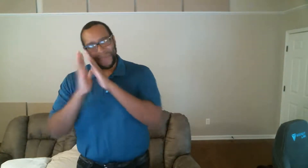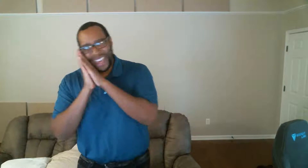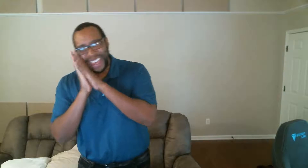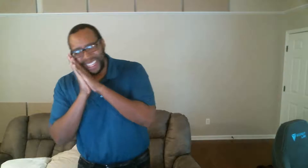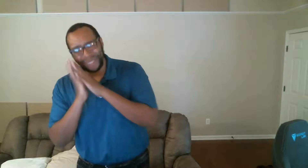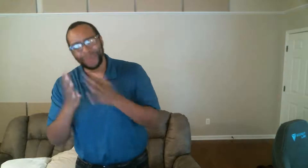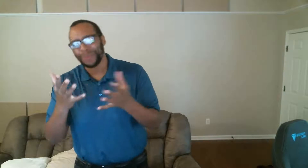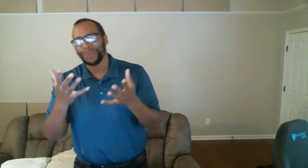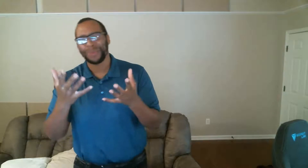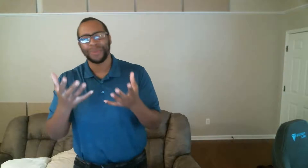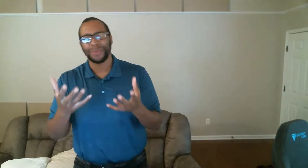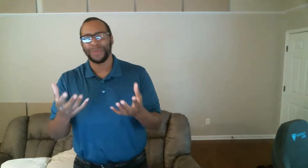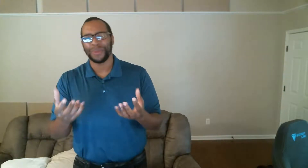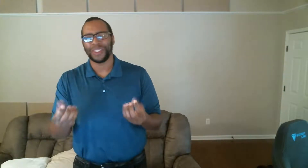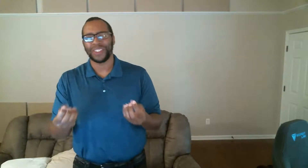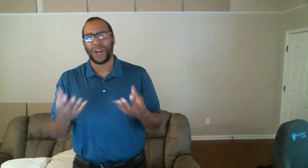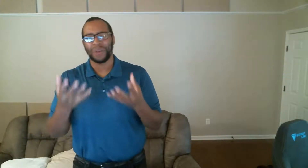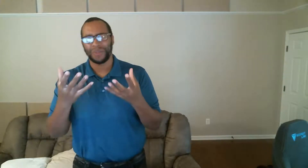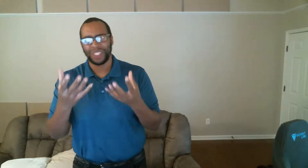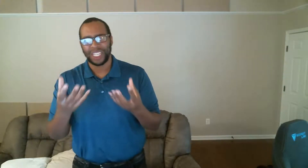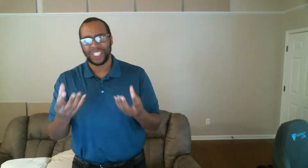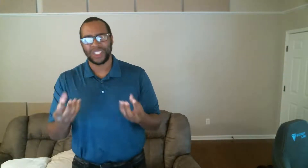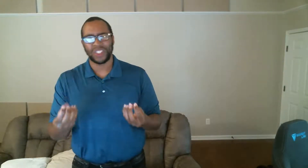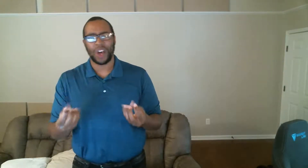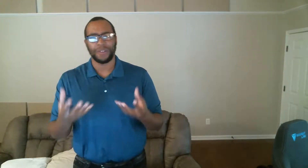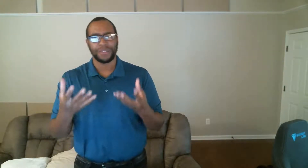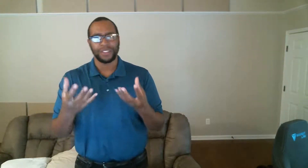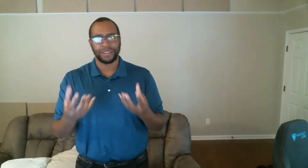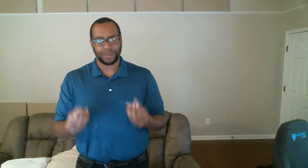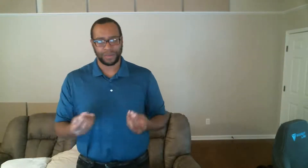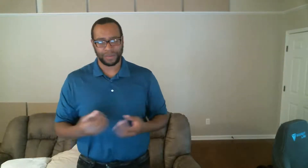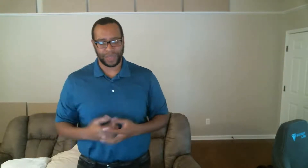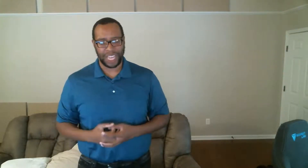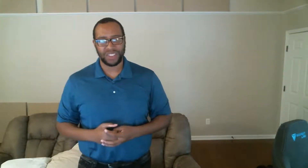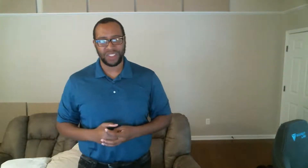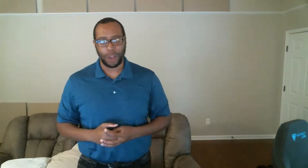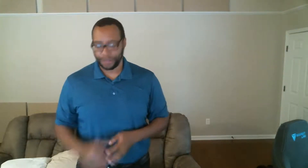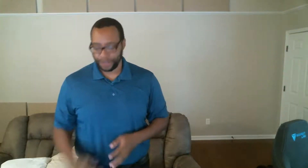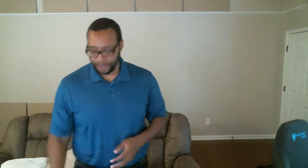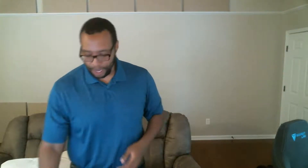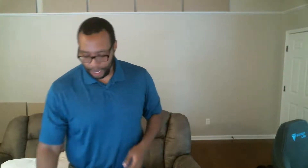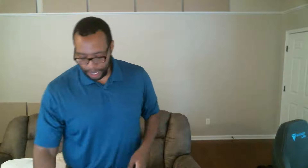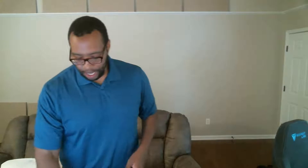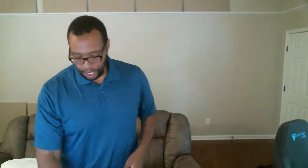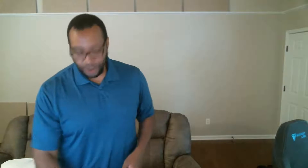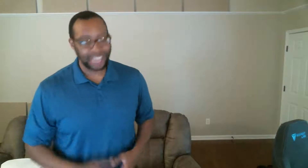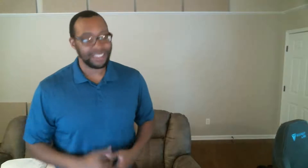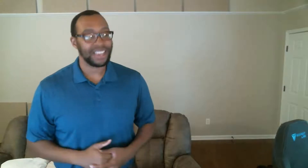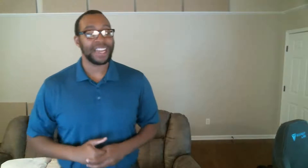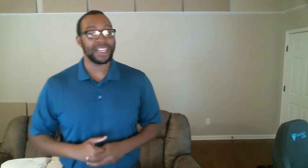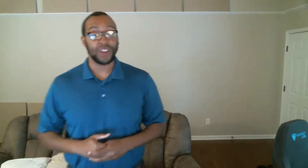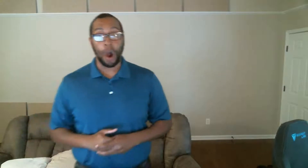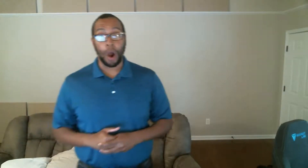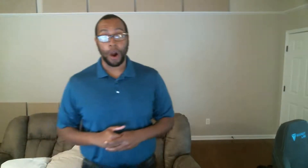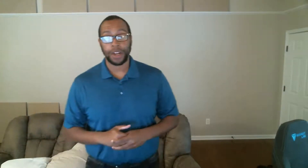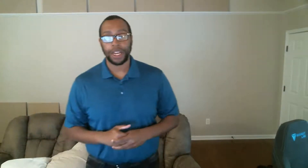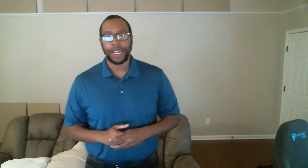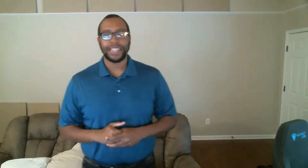bed, soft, soft. Okay, soft. Your next sign is hard. This is